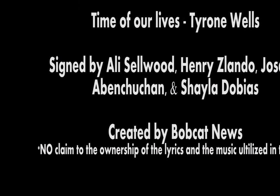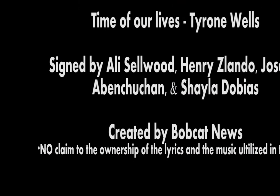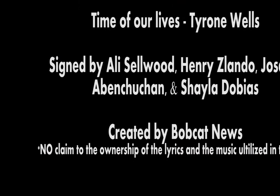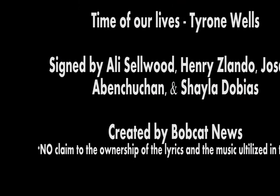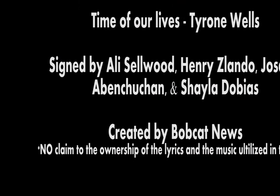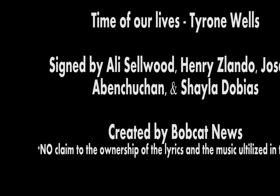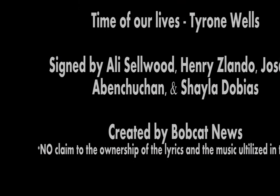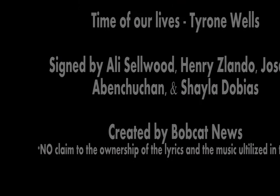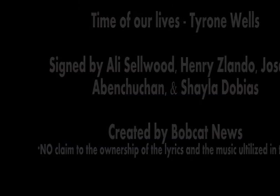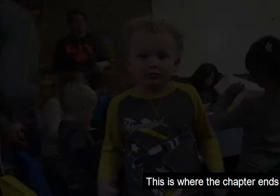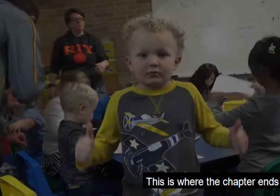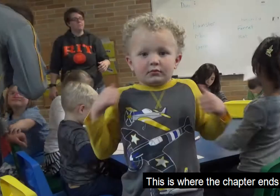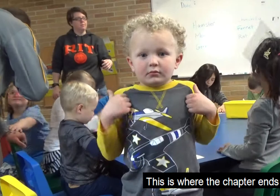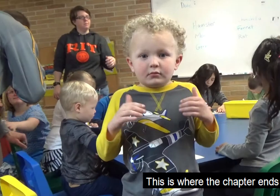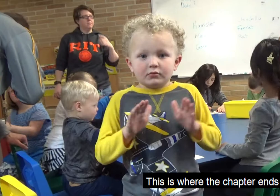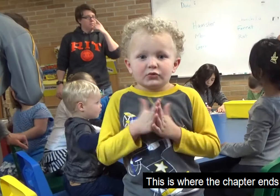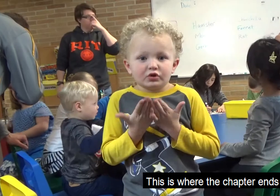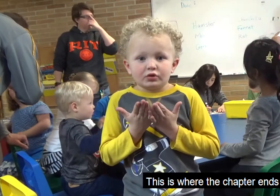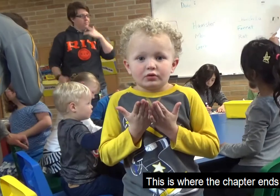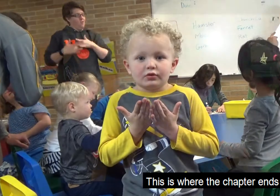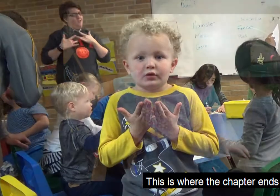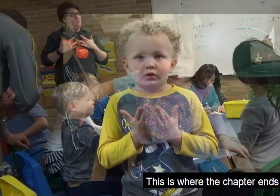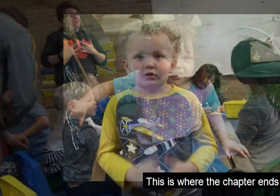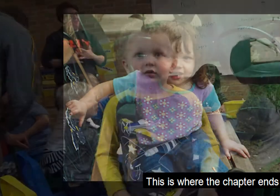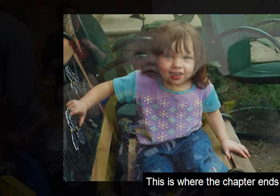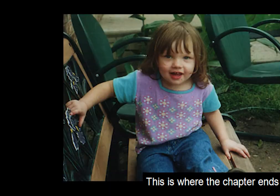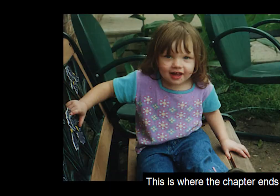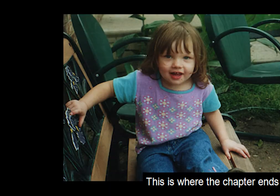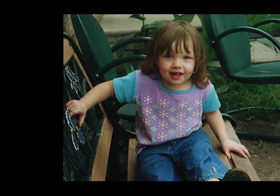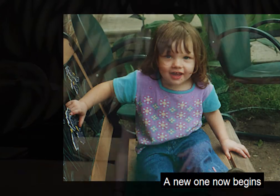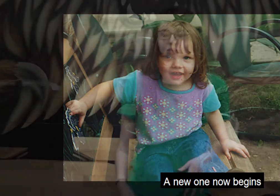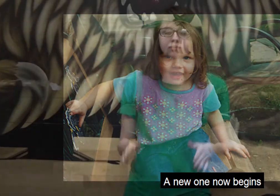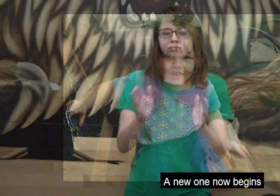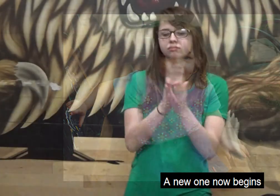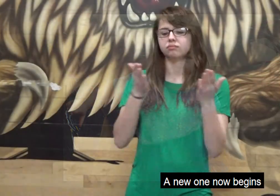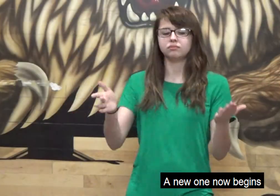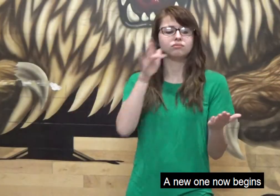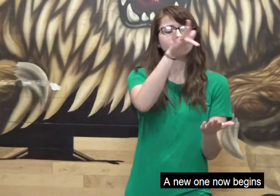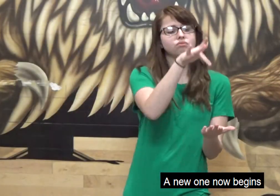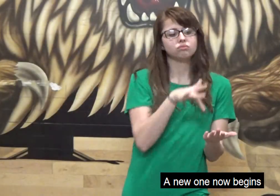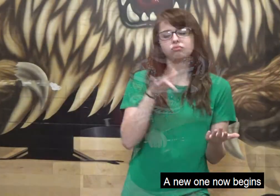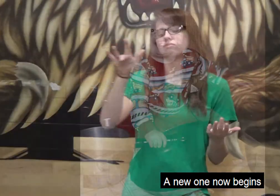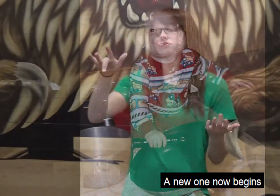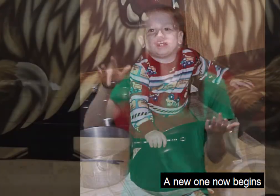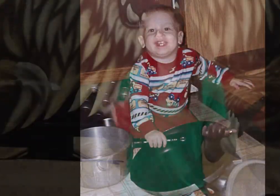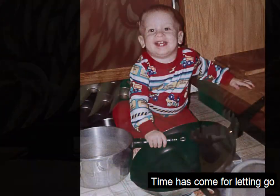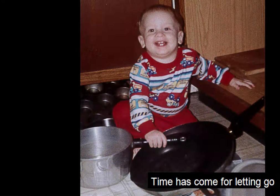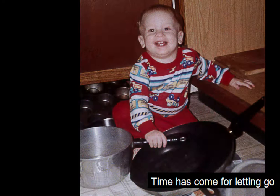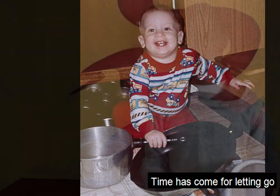This is where the chapter ends A new one now begins Time has come